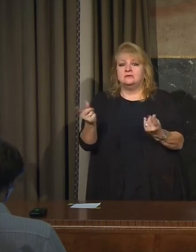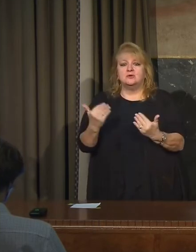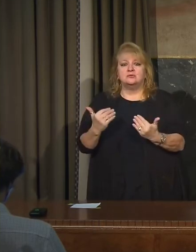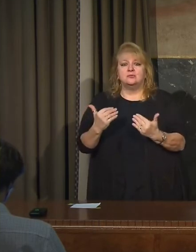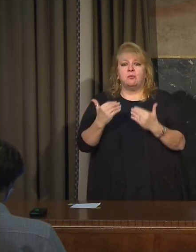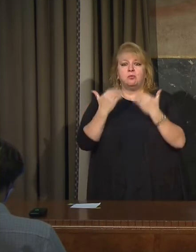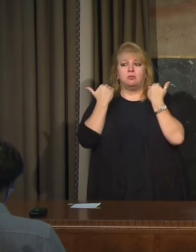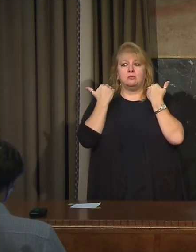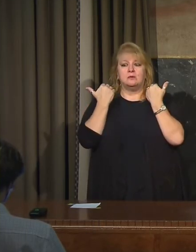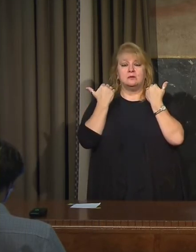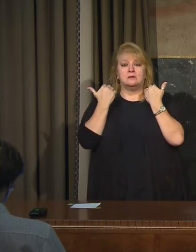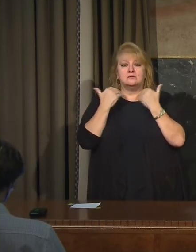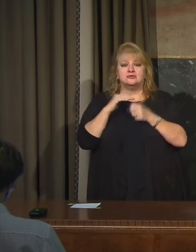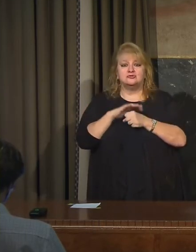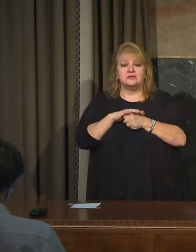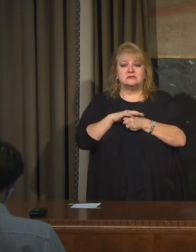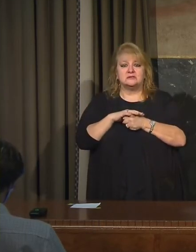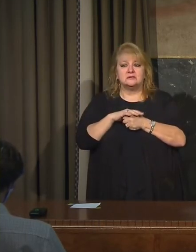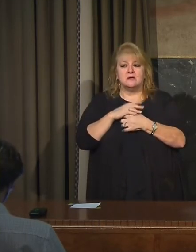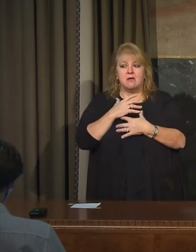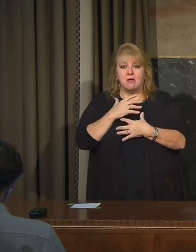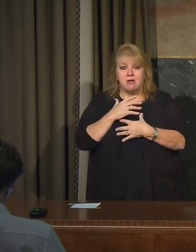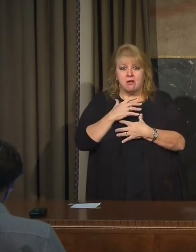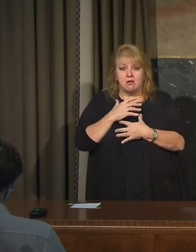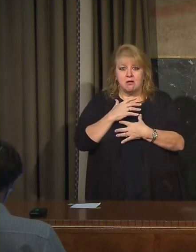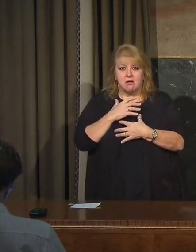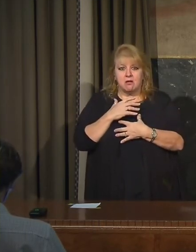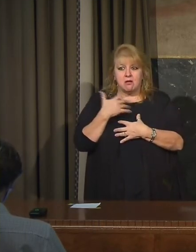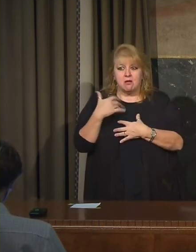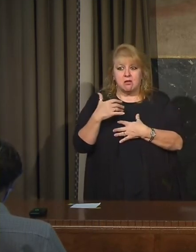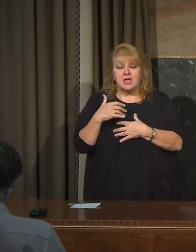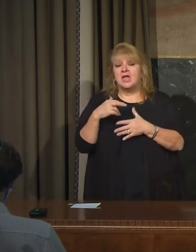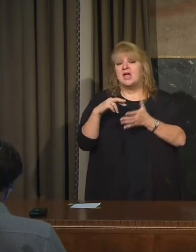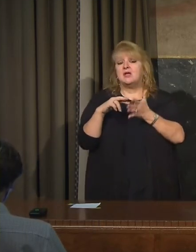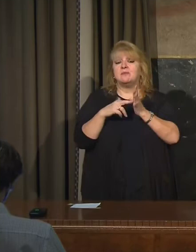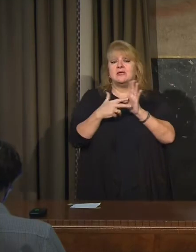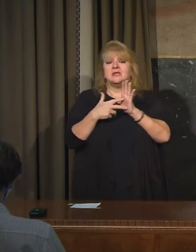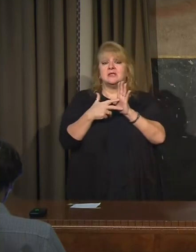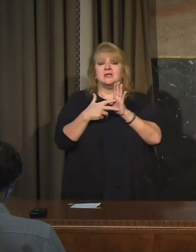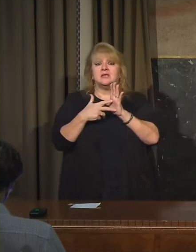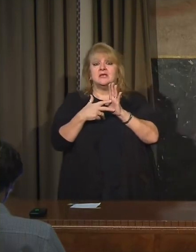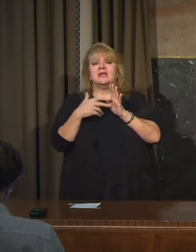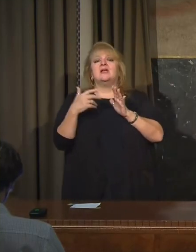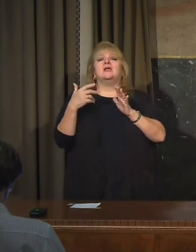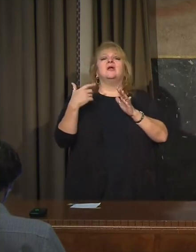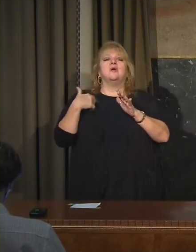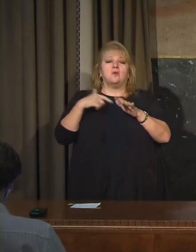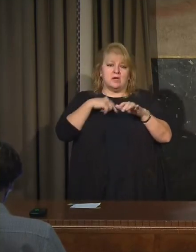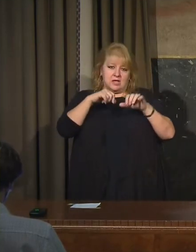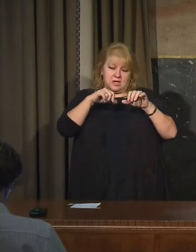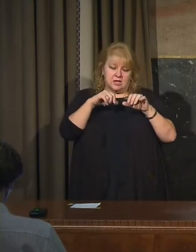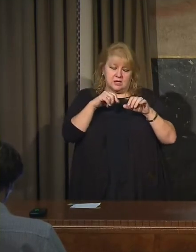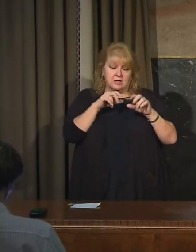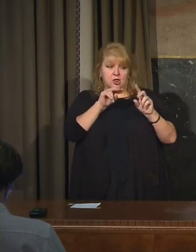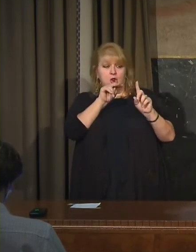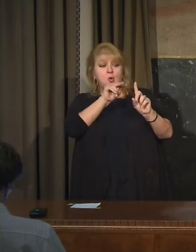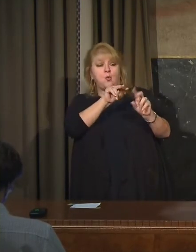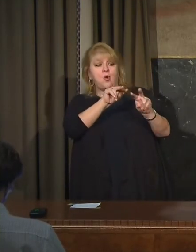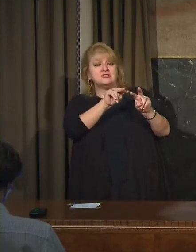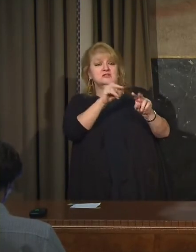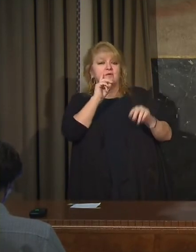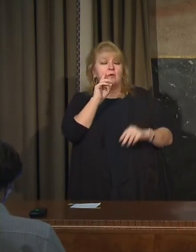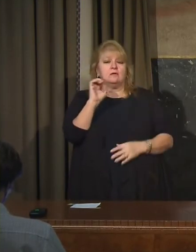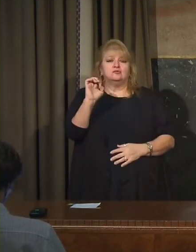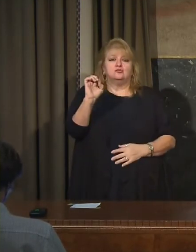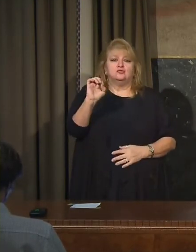not imminent in terms of resorting to crisis care, but clearly if